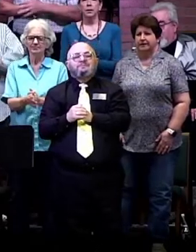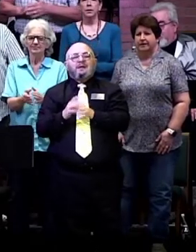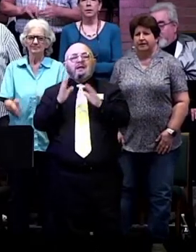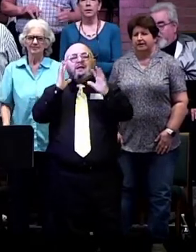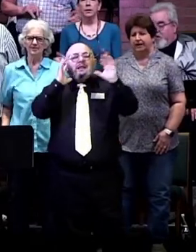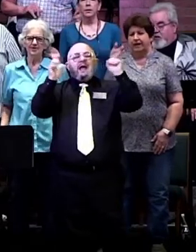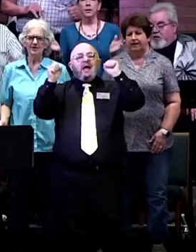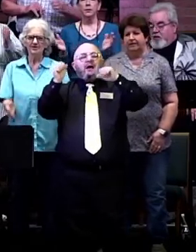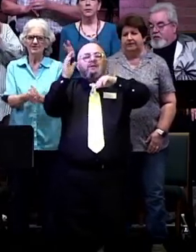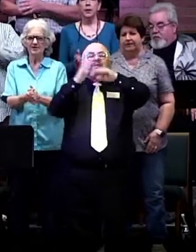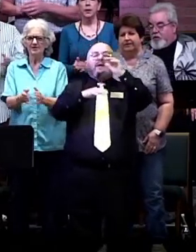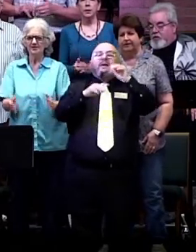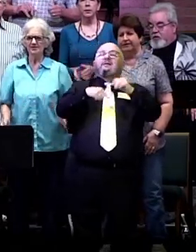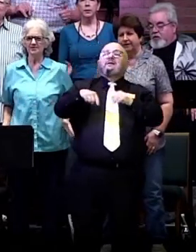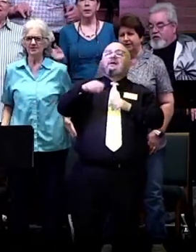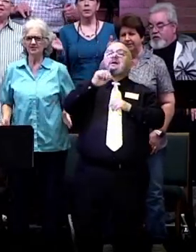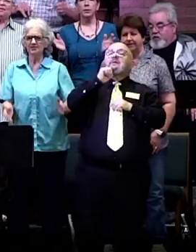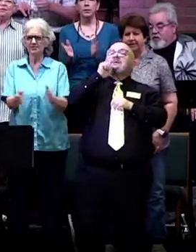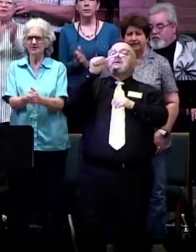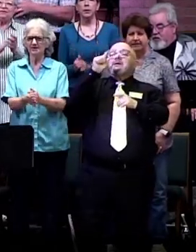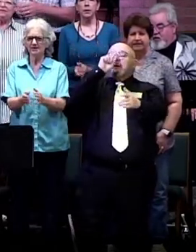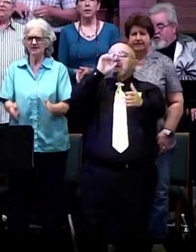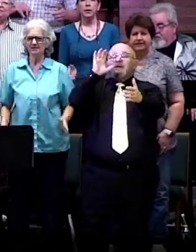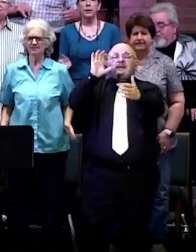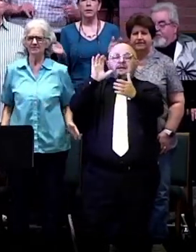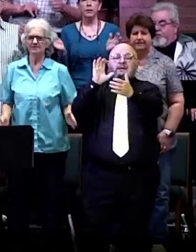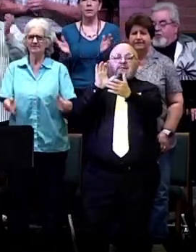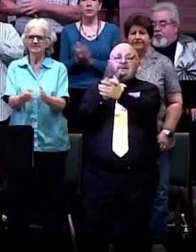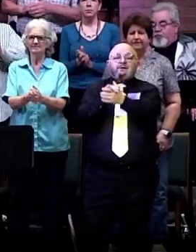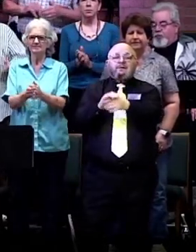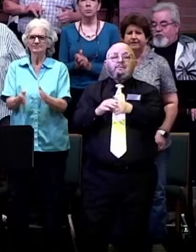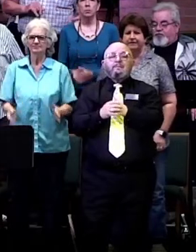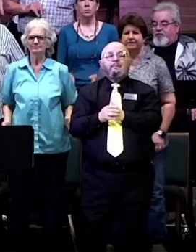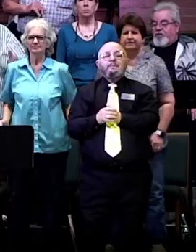hallelujah louder than the unbelief.